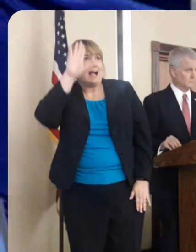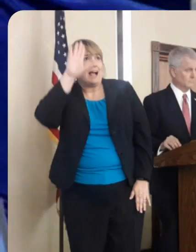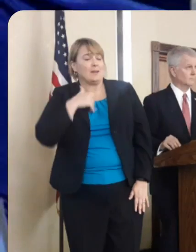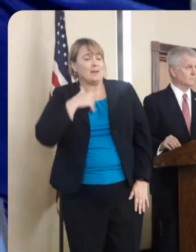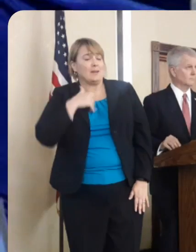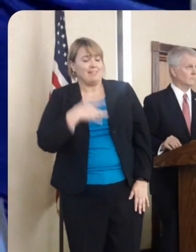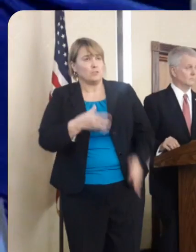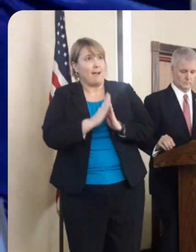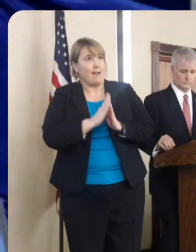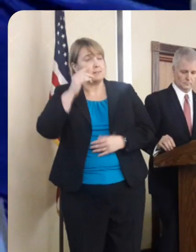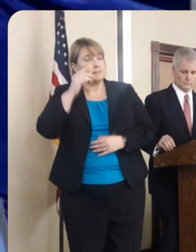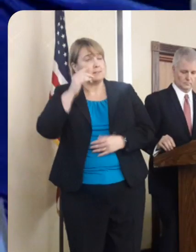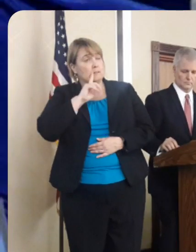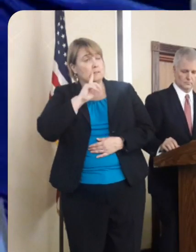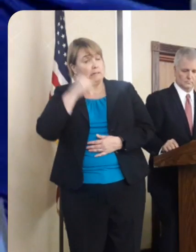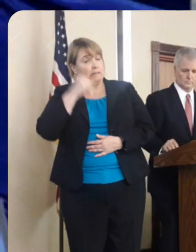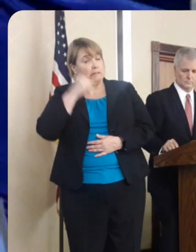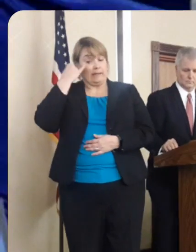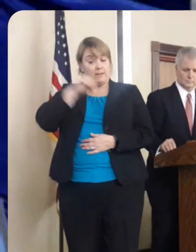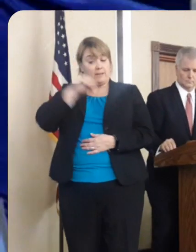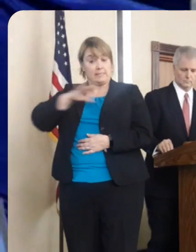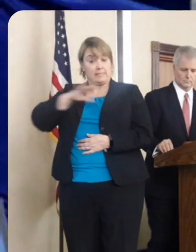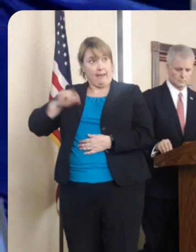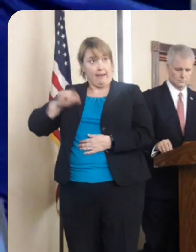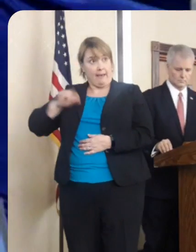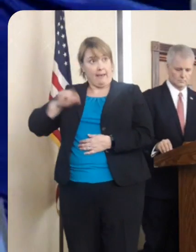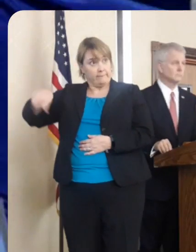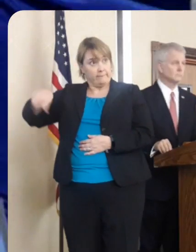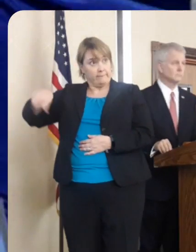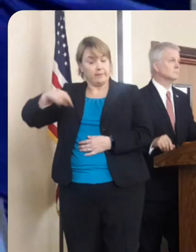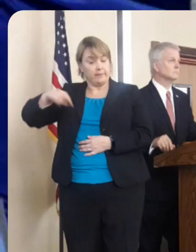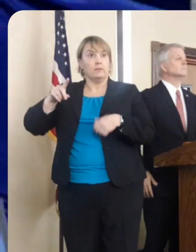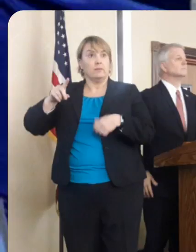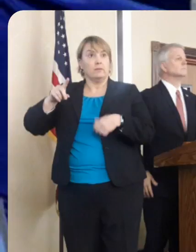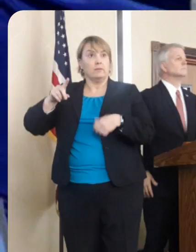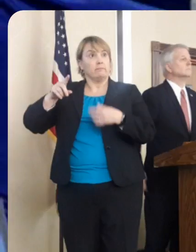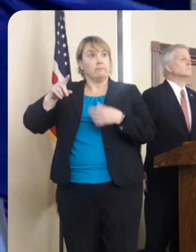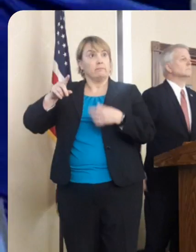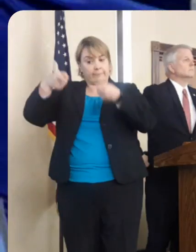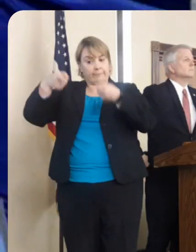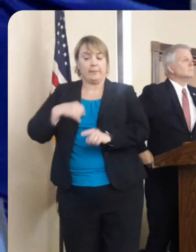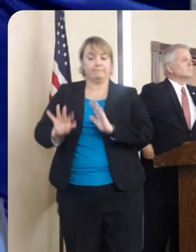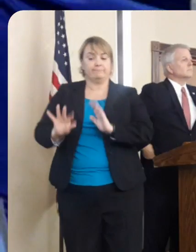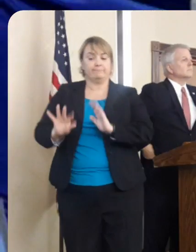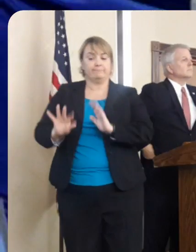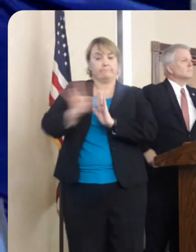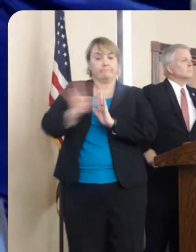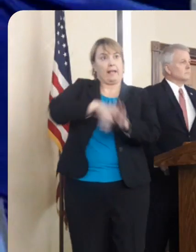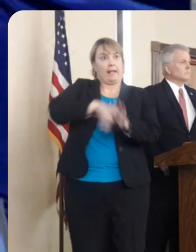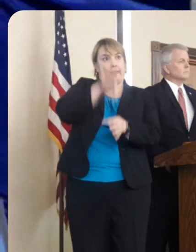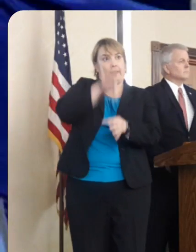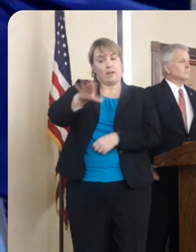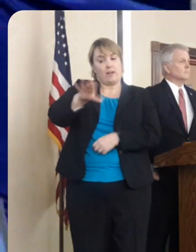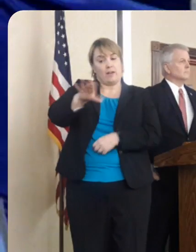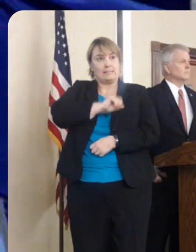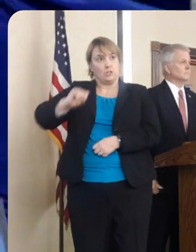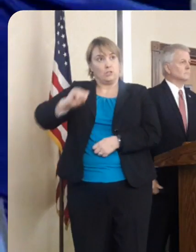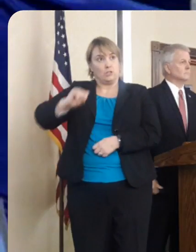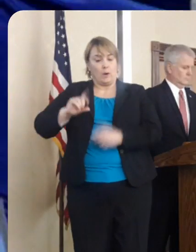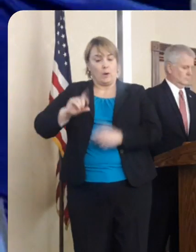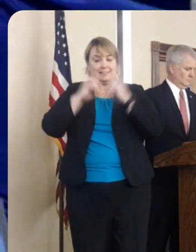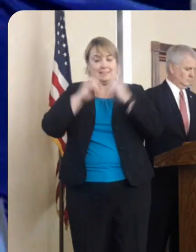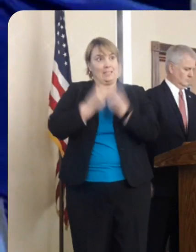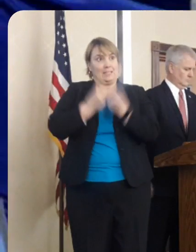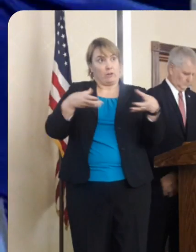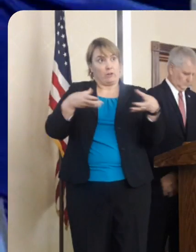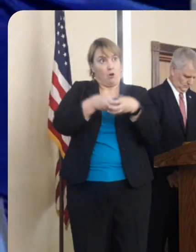becomes elected by their senatorial district caucus to represent that caucus at the